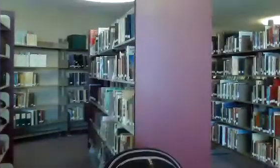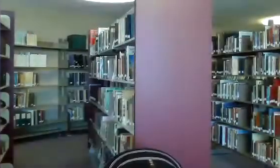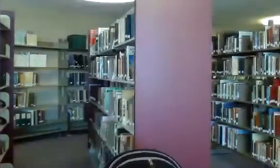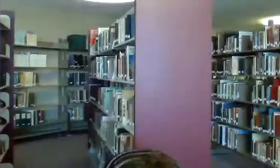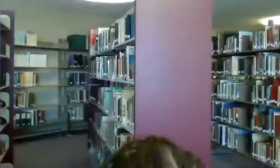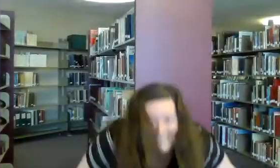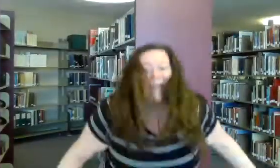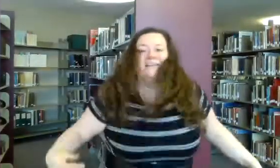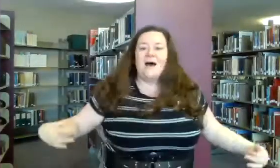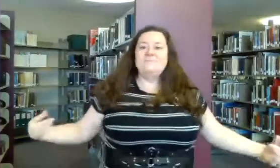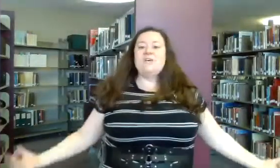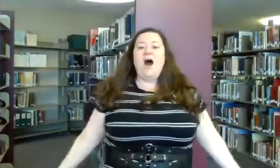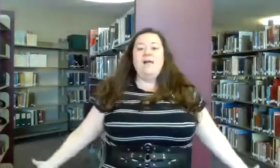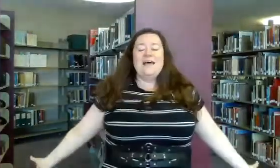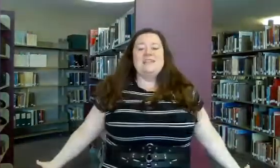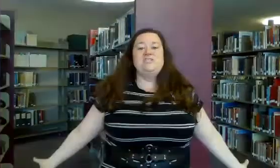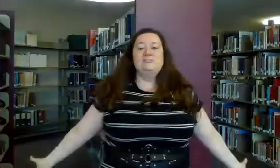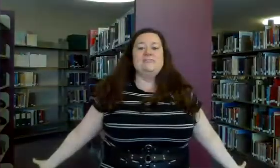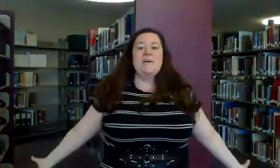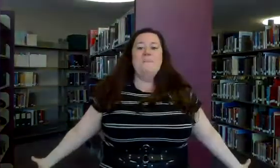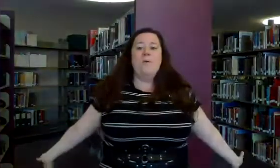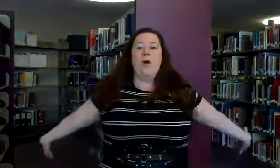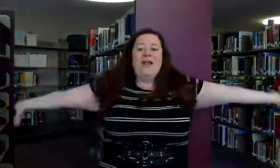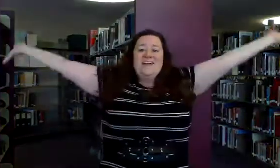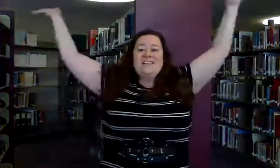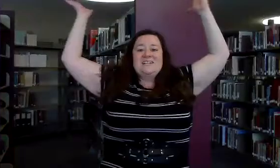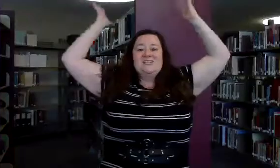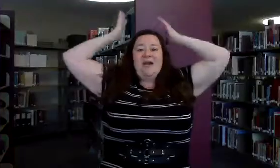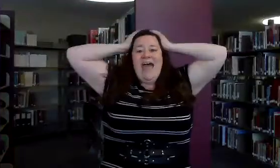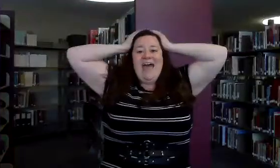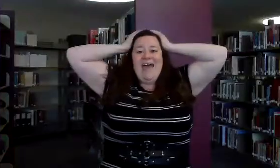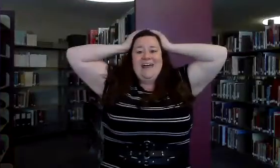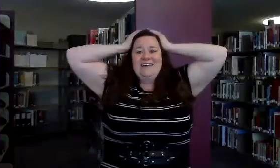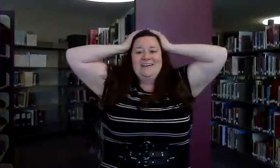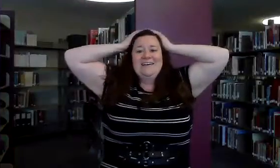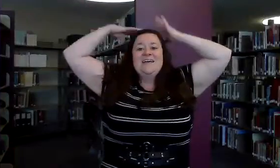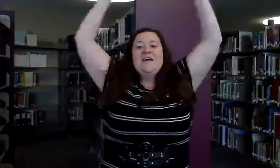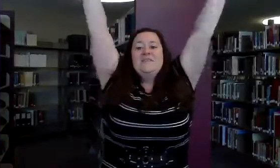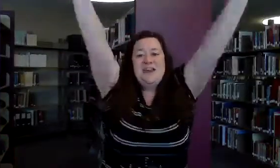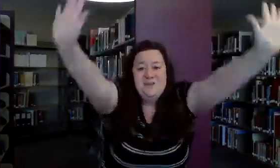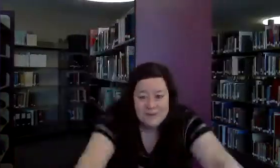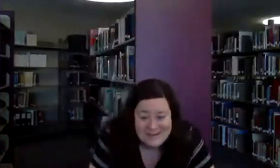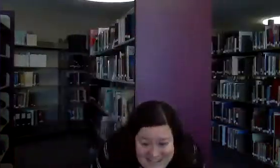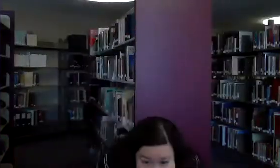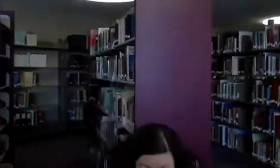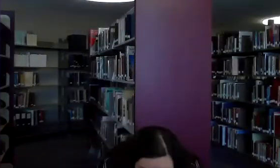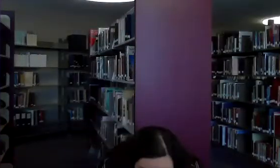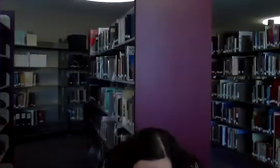floor, stand up tall. Let's do some more. Touch your head, then your